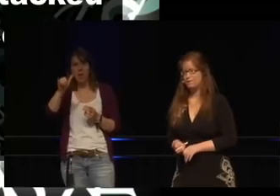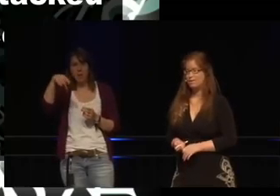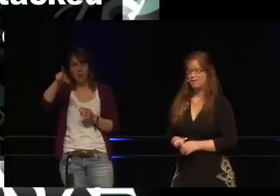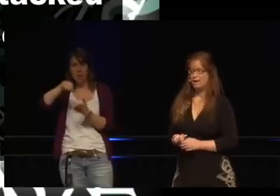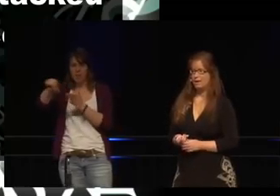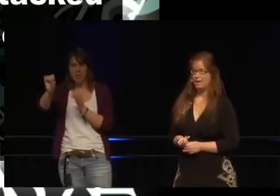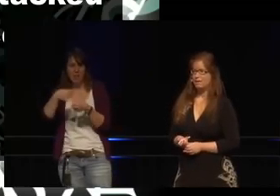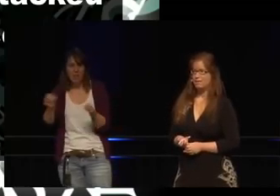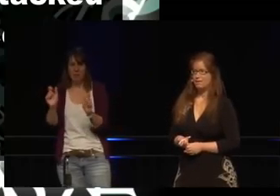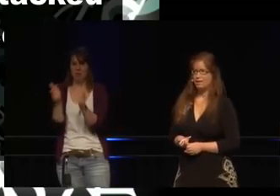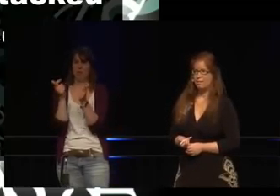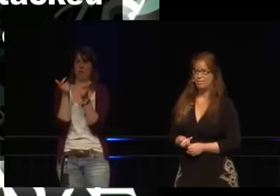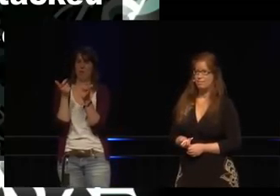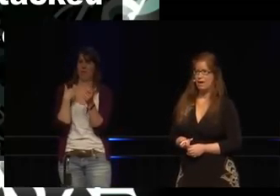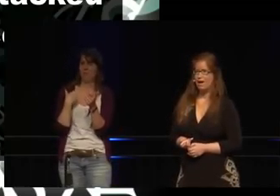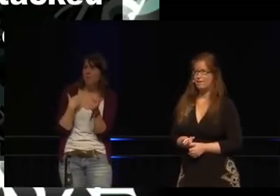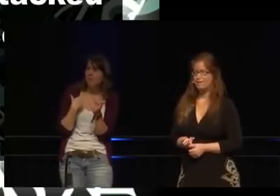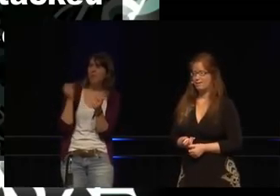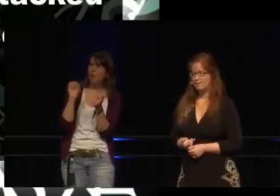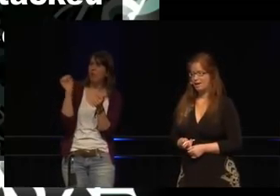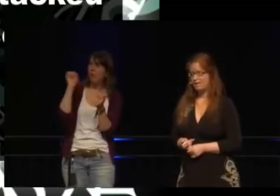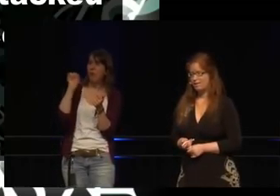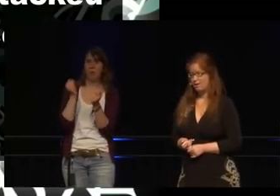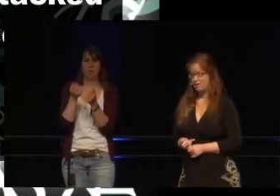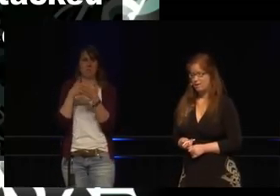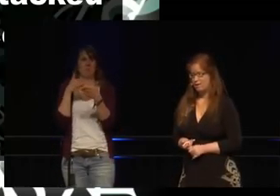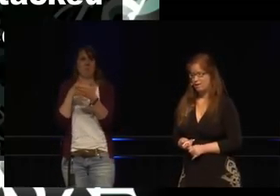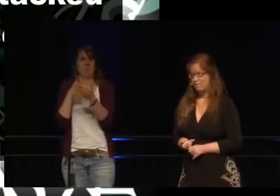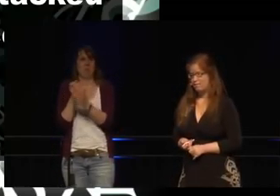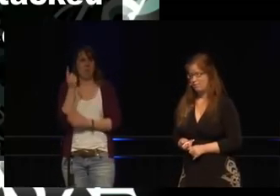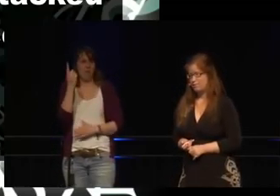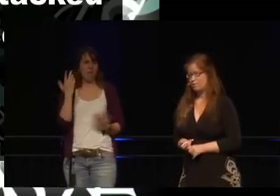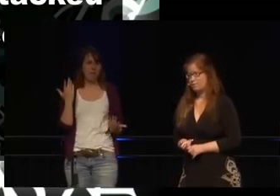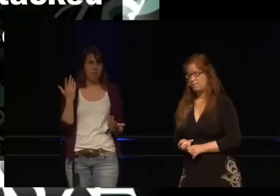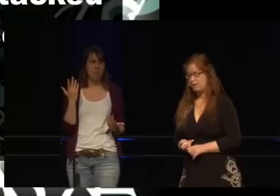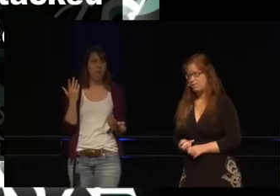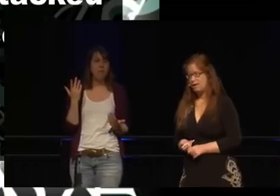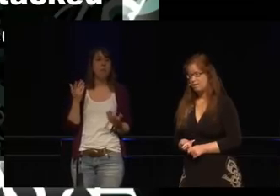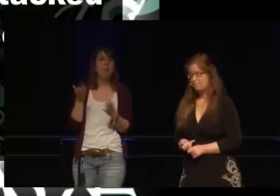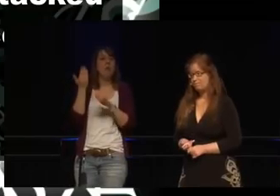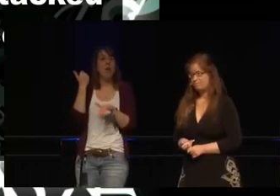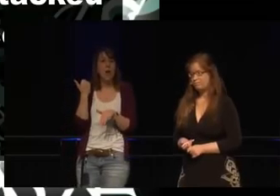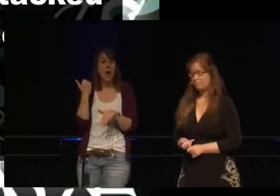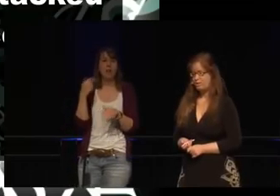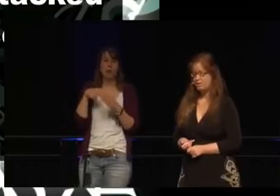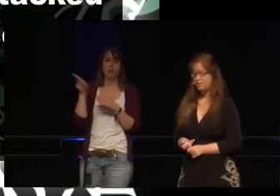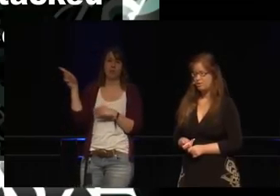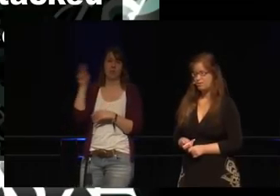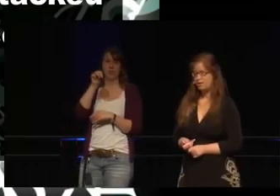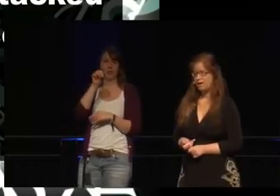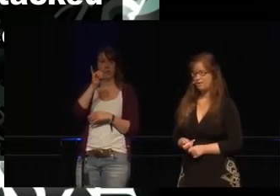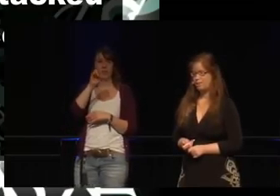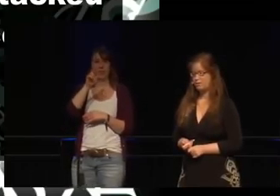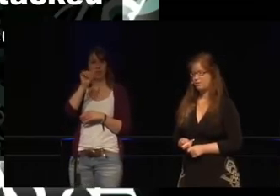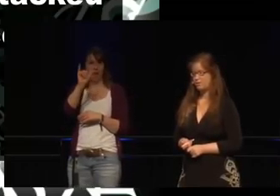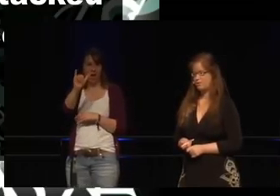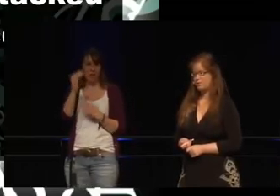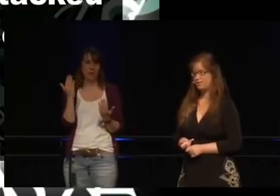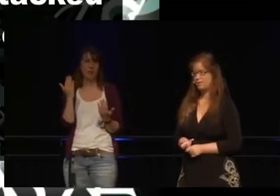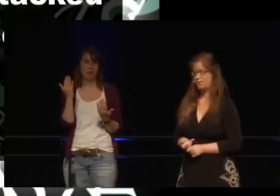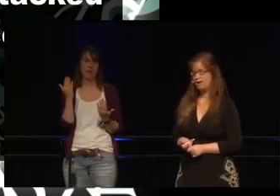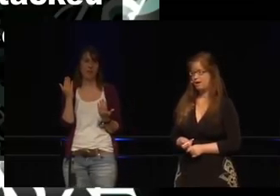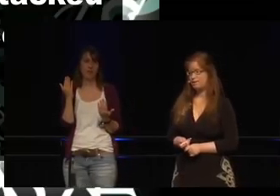moment. And, behind that attack was Mirai. So, several other major